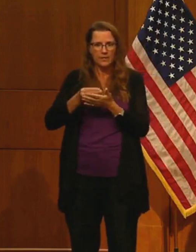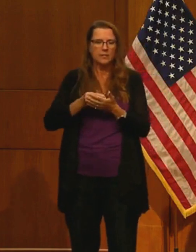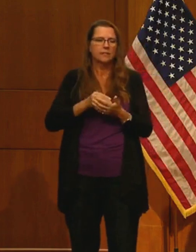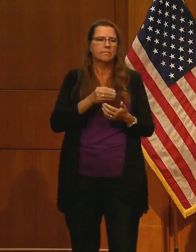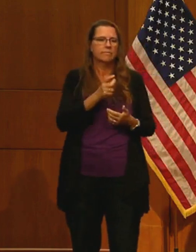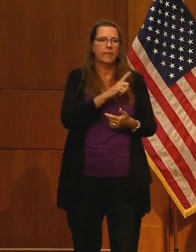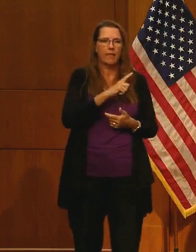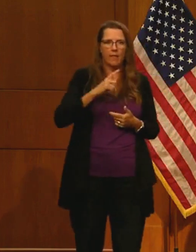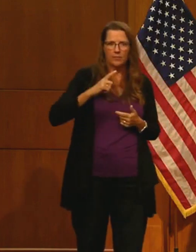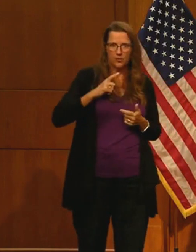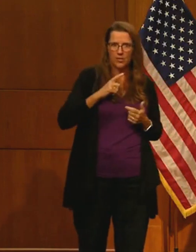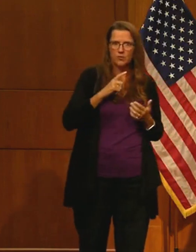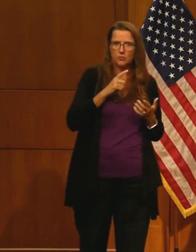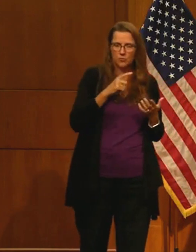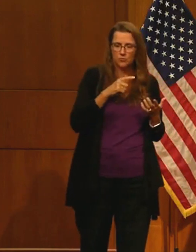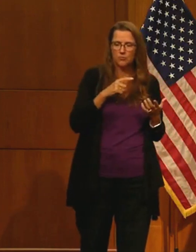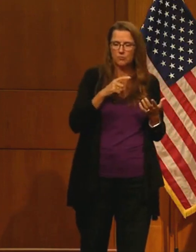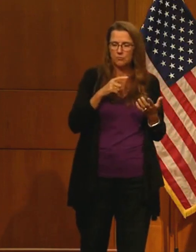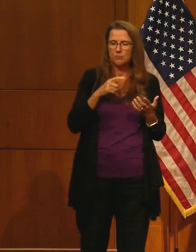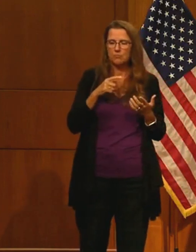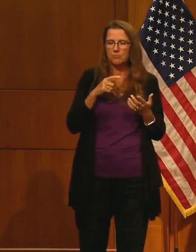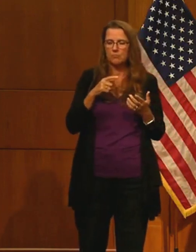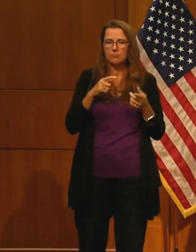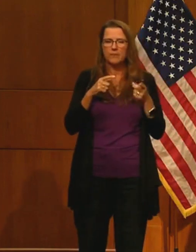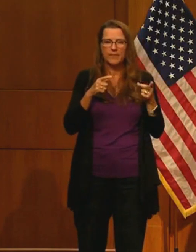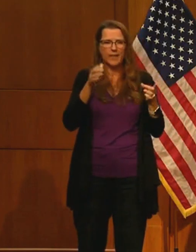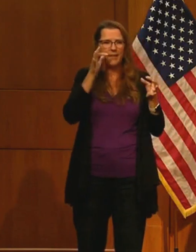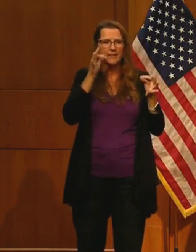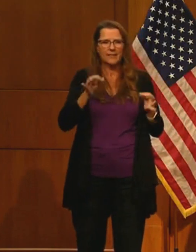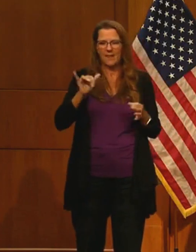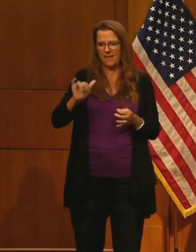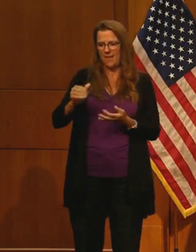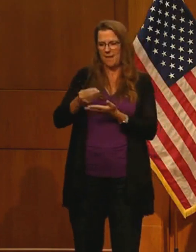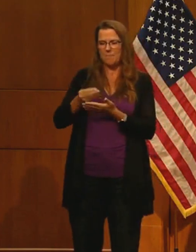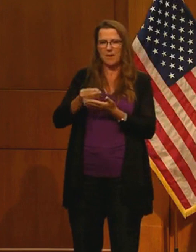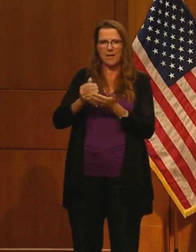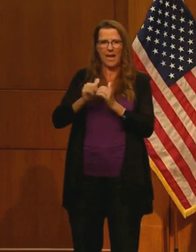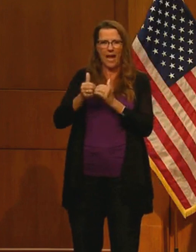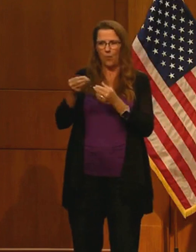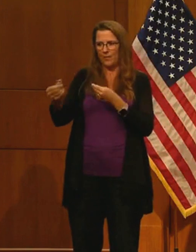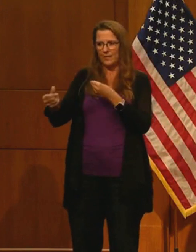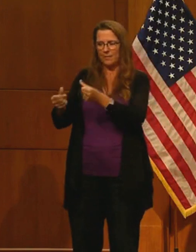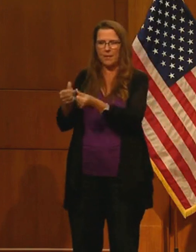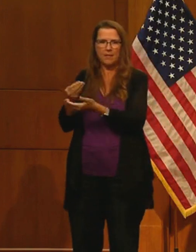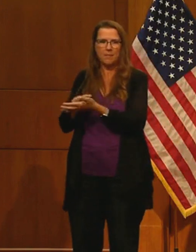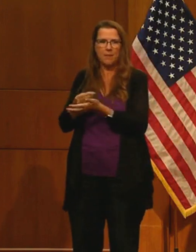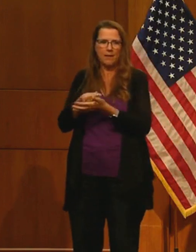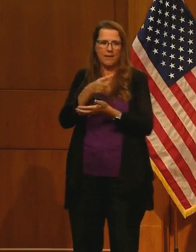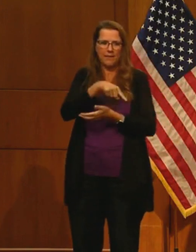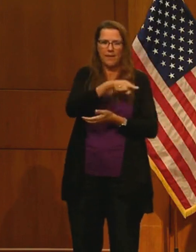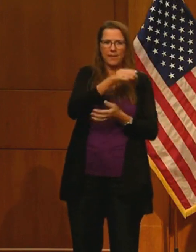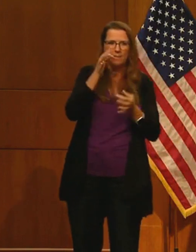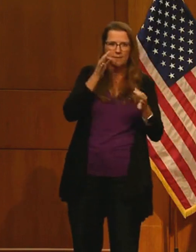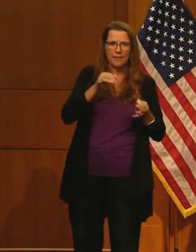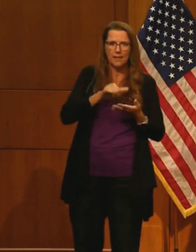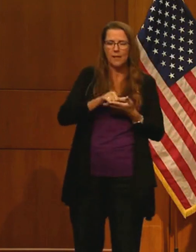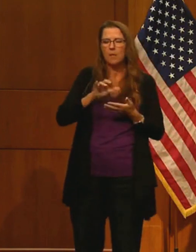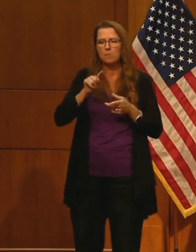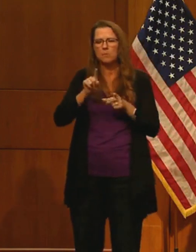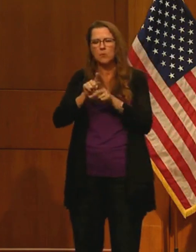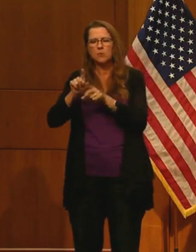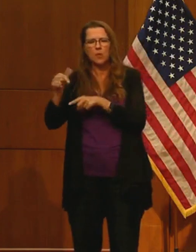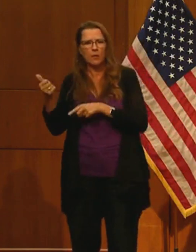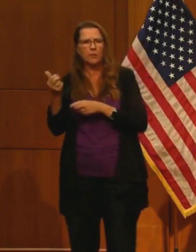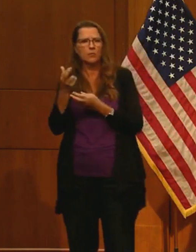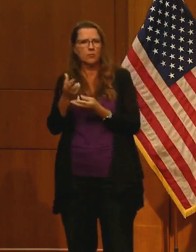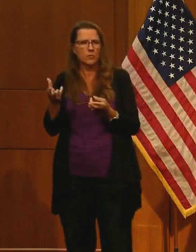legislature, you know, they decide how that money is spent, but and there are other sources as well. And we